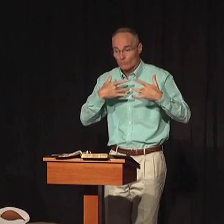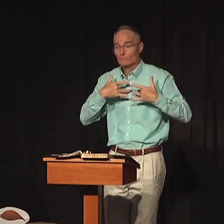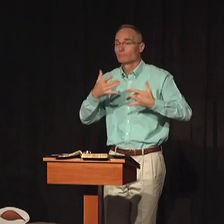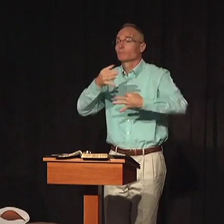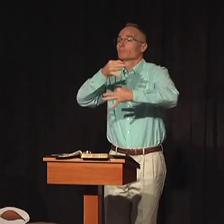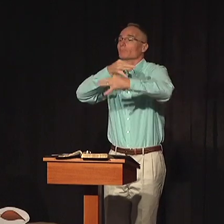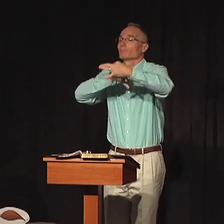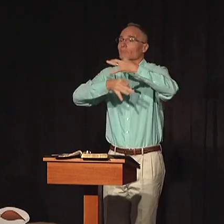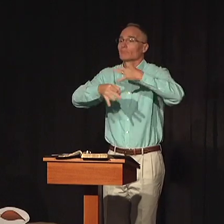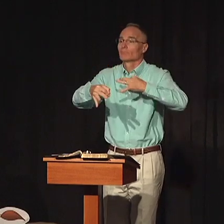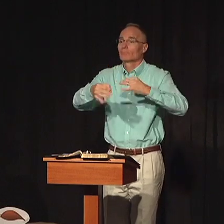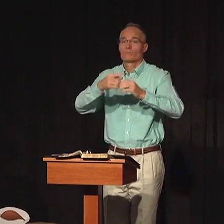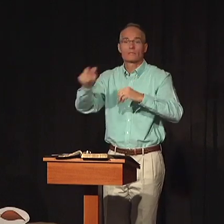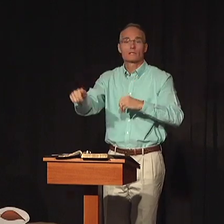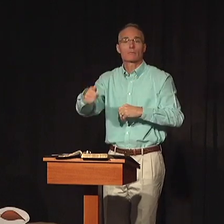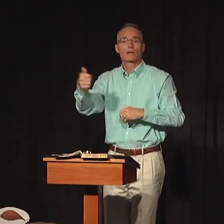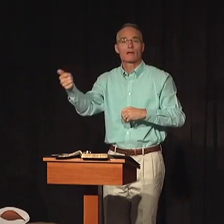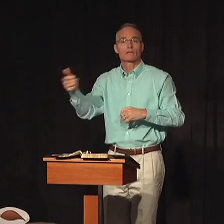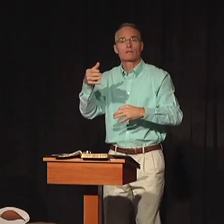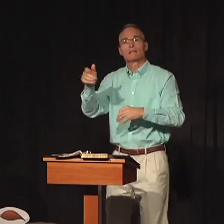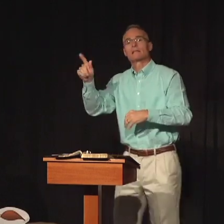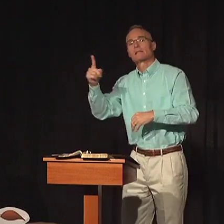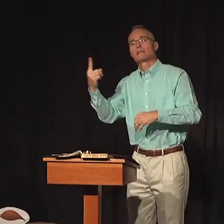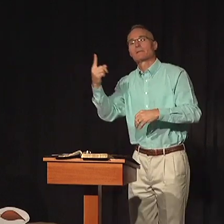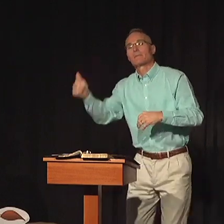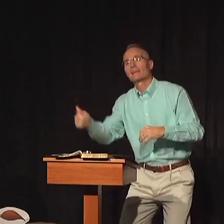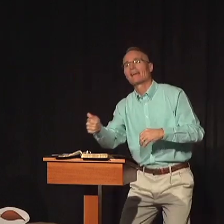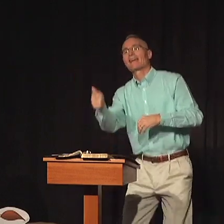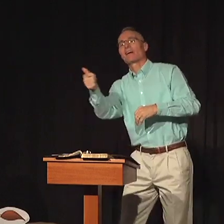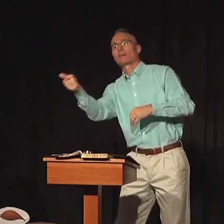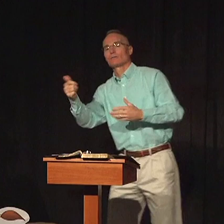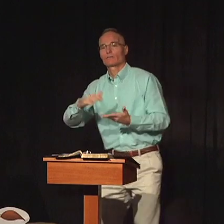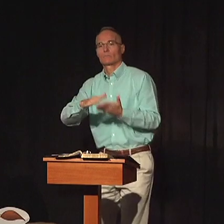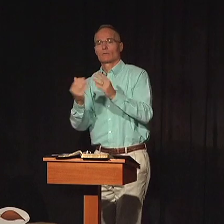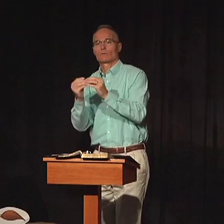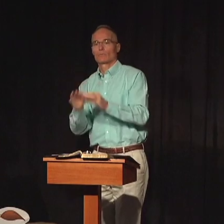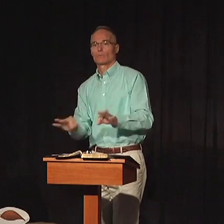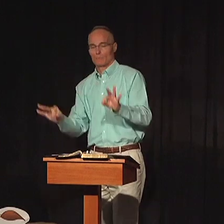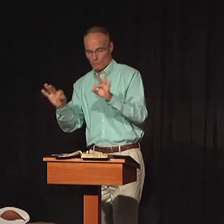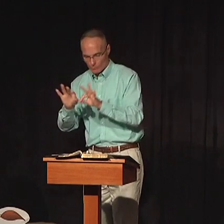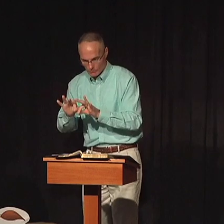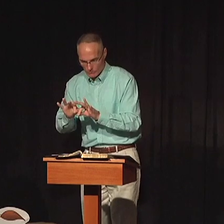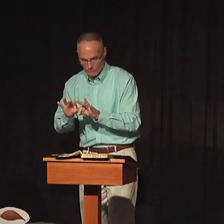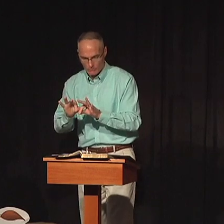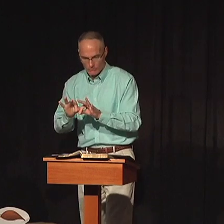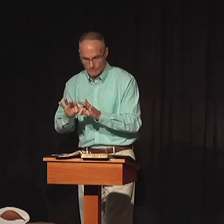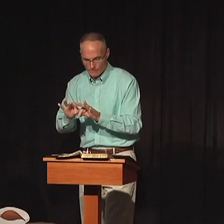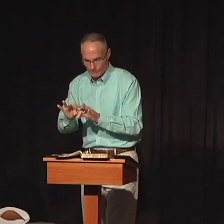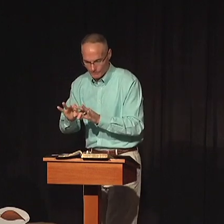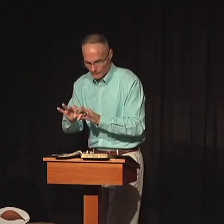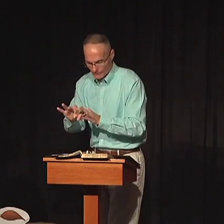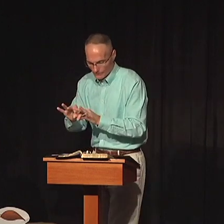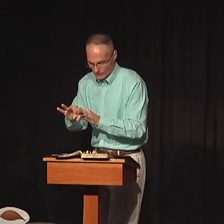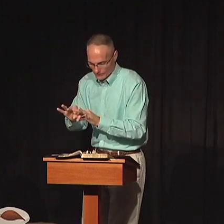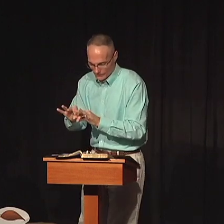all of those things, then we tend to replace it with something else. Something else becomes more